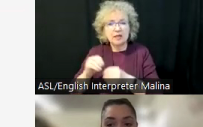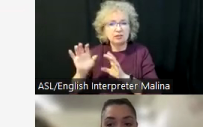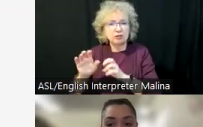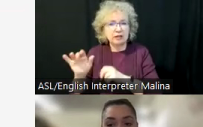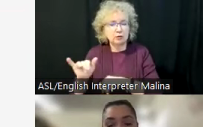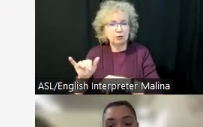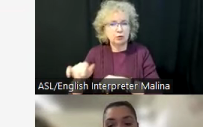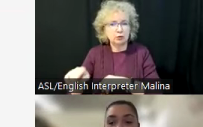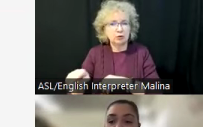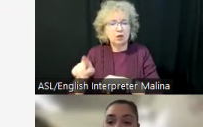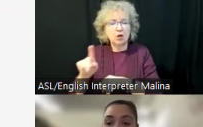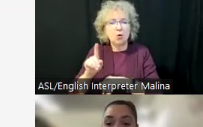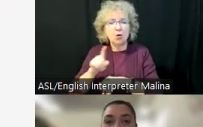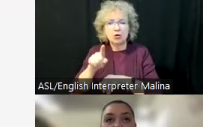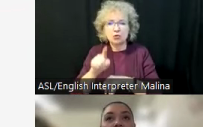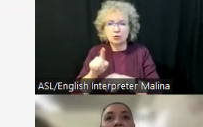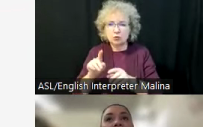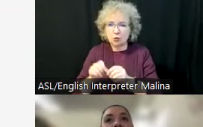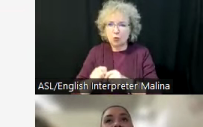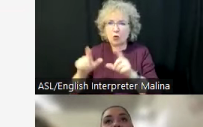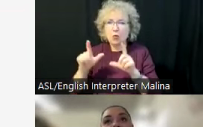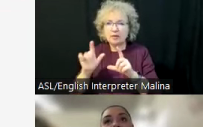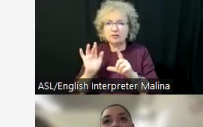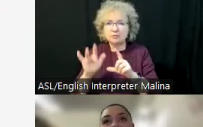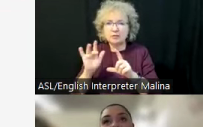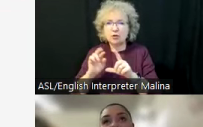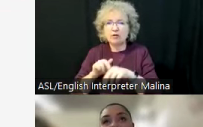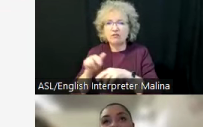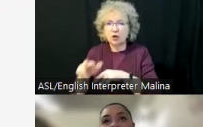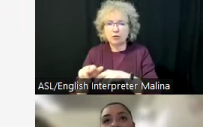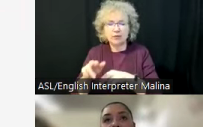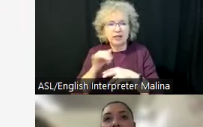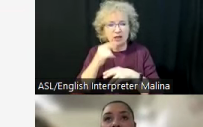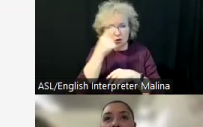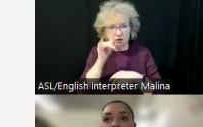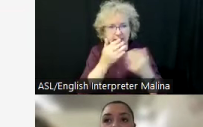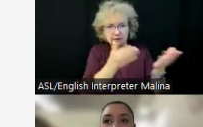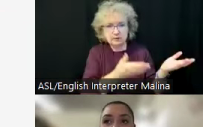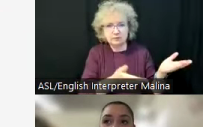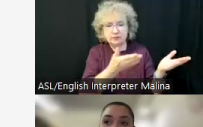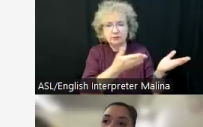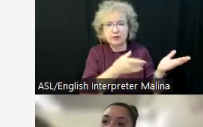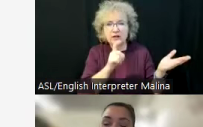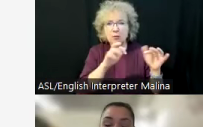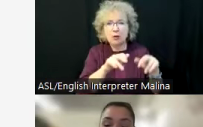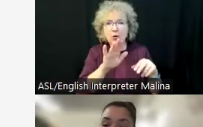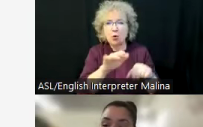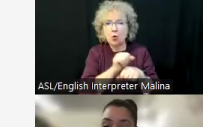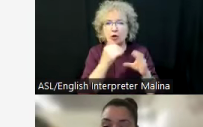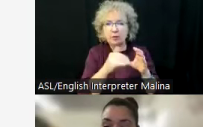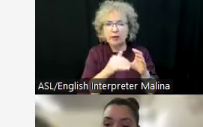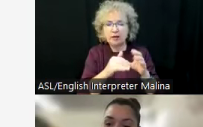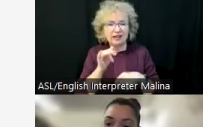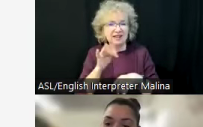to where you would go to actually submit the referral. This is what it will look like here. You'll have to put in your work email. If you don't use your